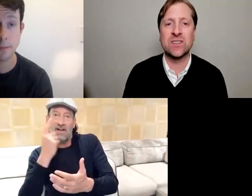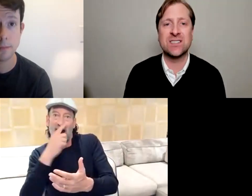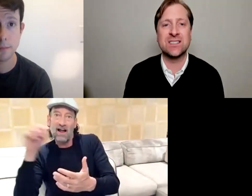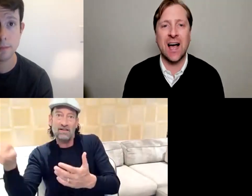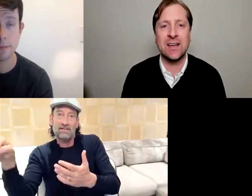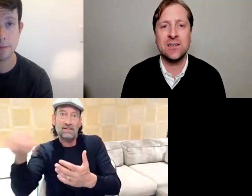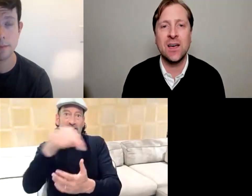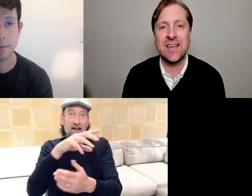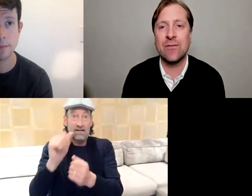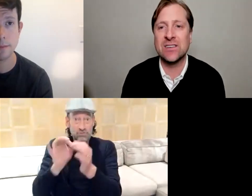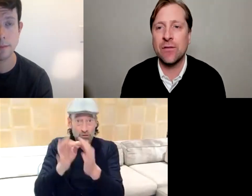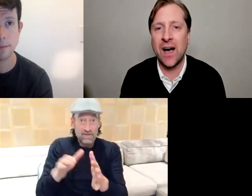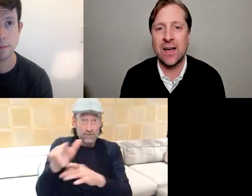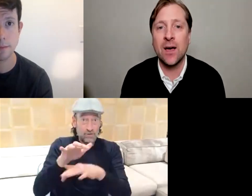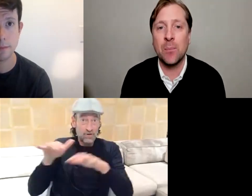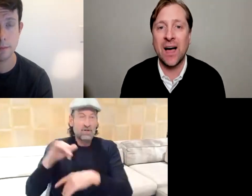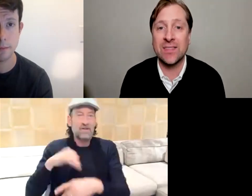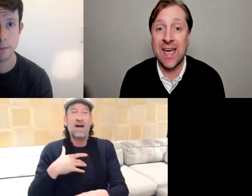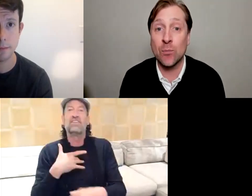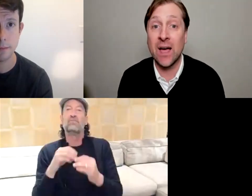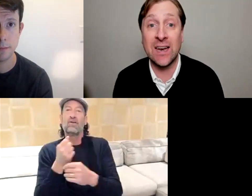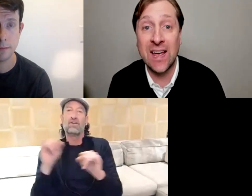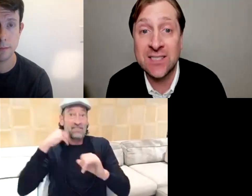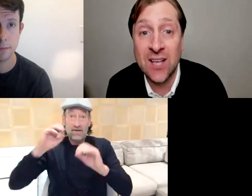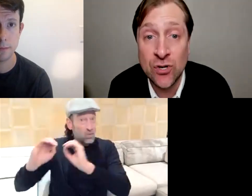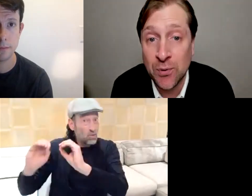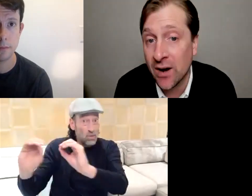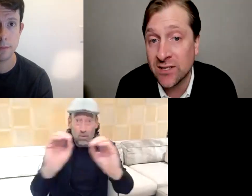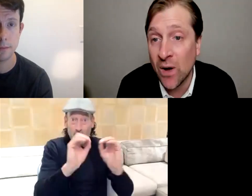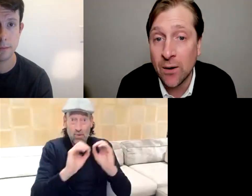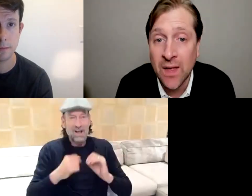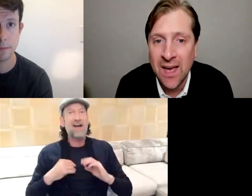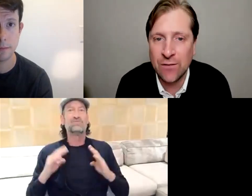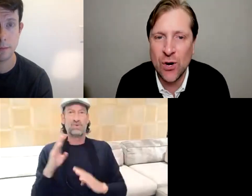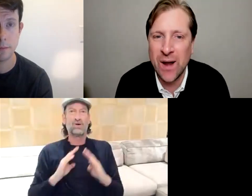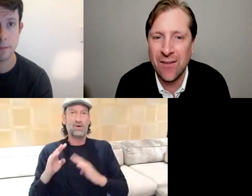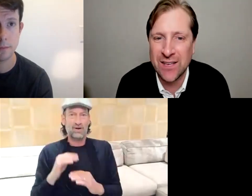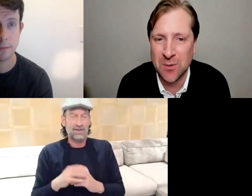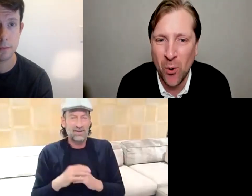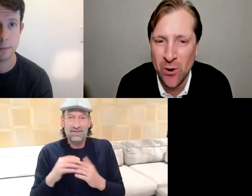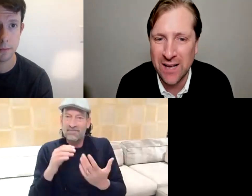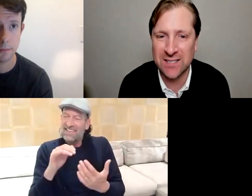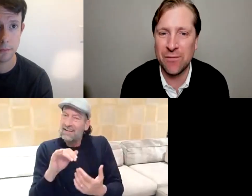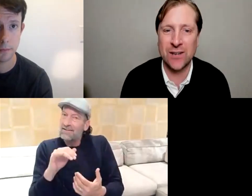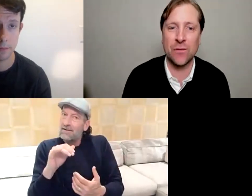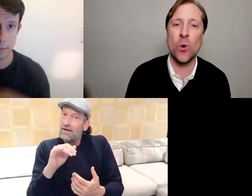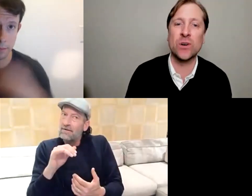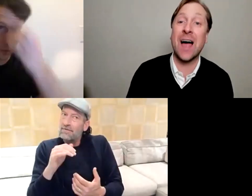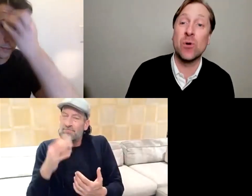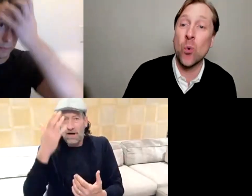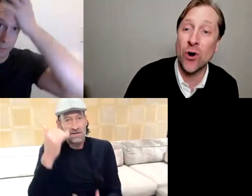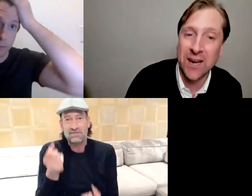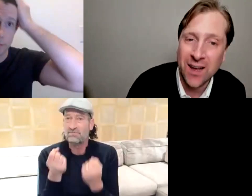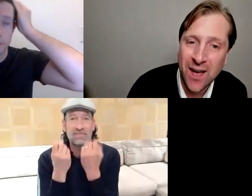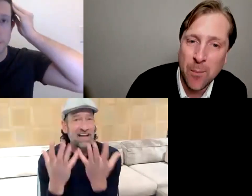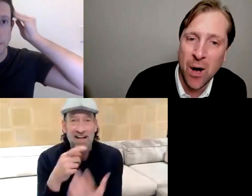set where it's designed to have a deaf eye behind the camera and an ASL interpreter as well. And if you don't have that support as a deaf actor, of course I